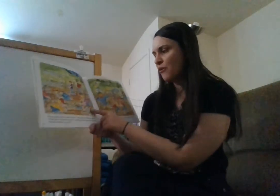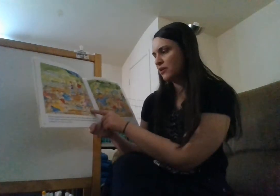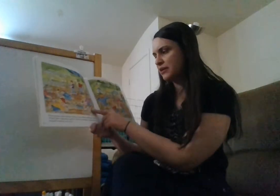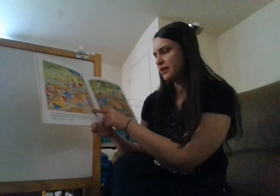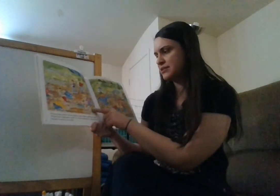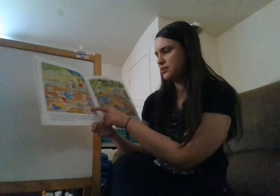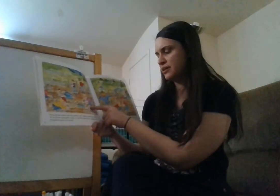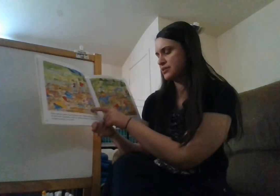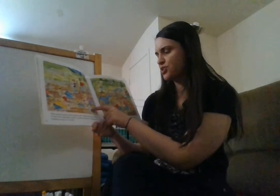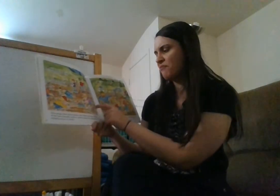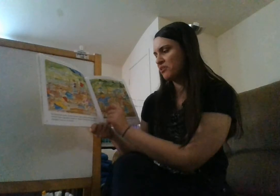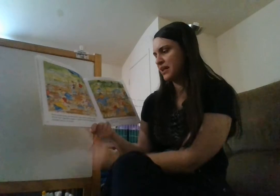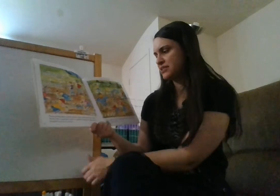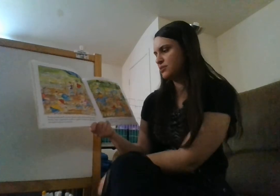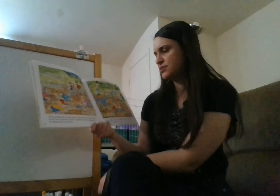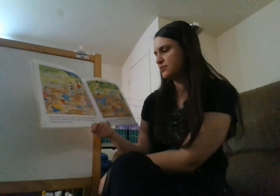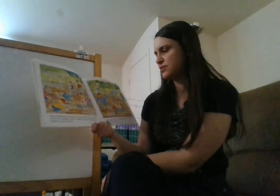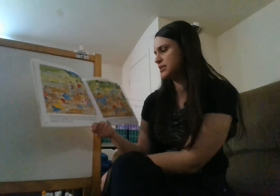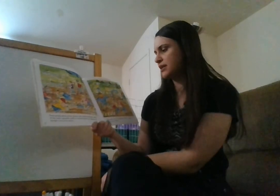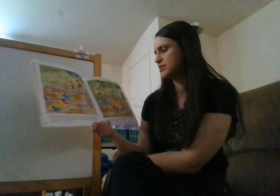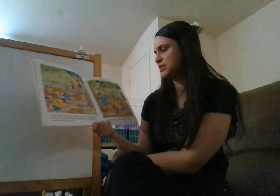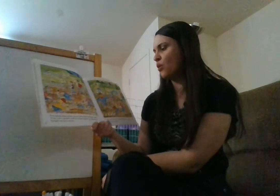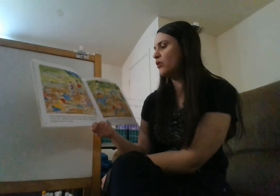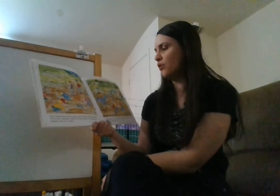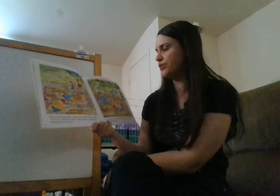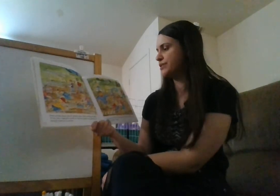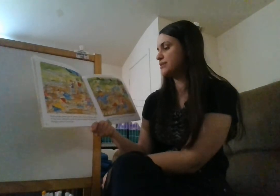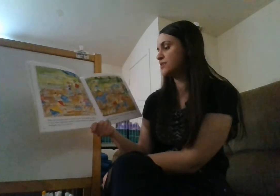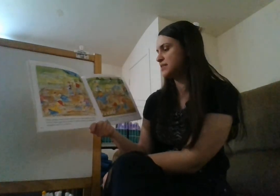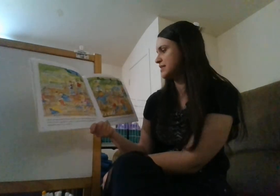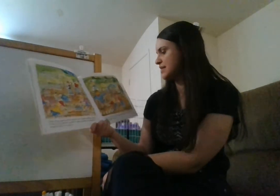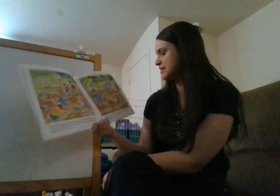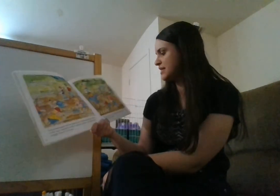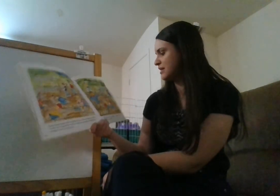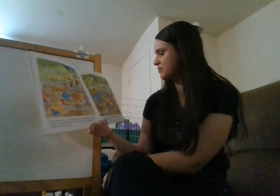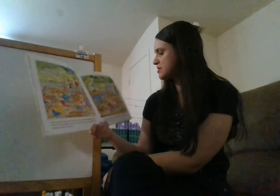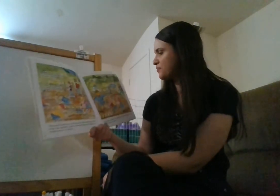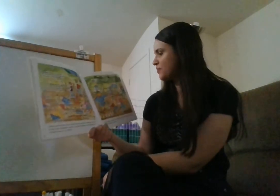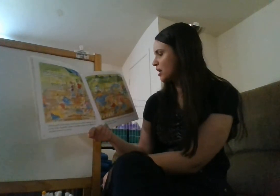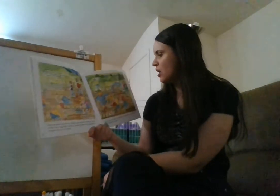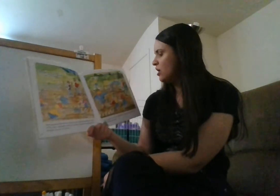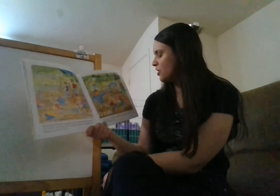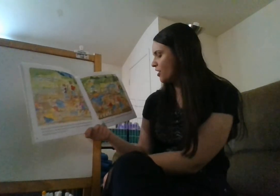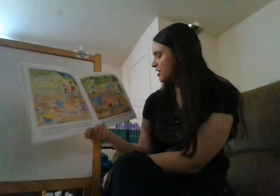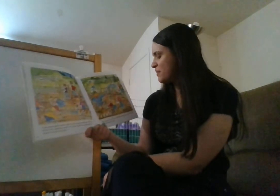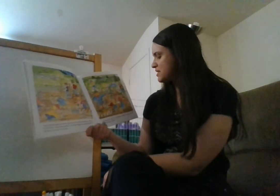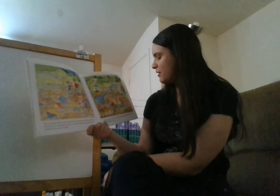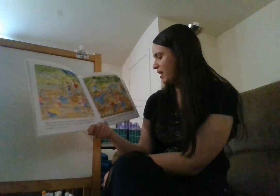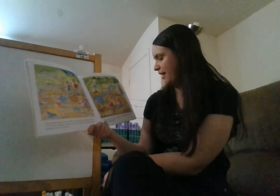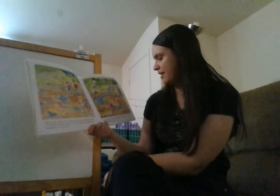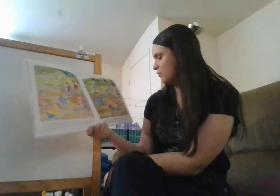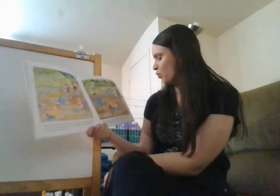trowel is a shovel that's used to dig small holes for seeds and seedlings. The garden must be weeded and